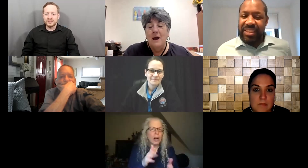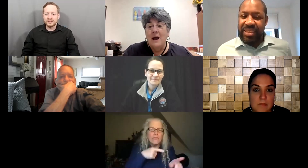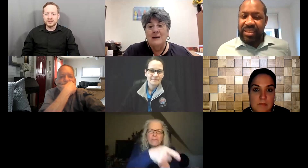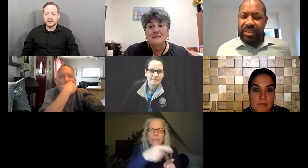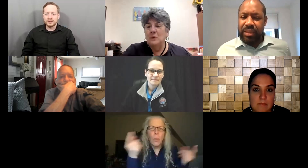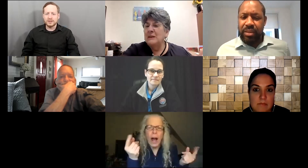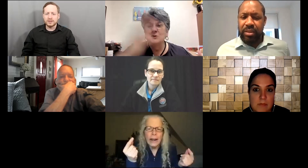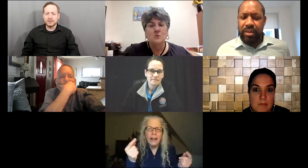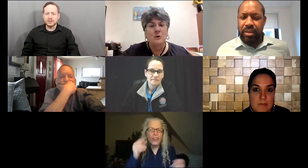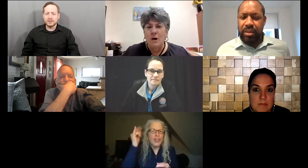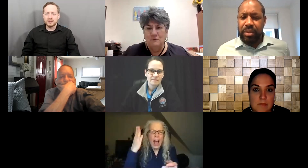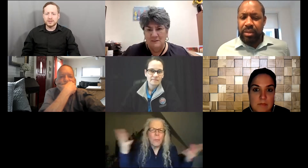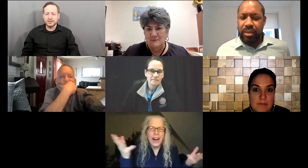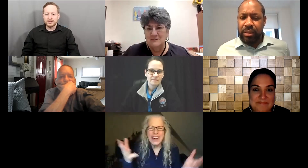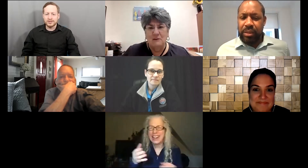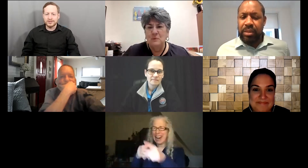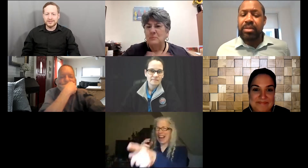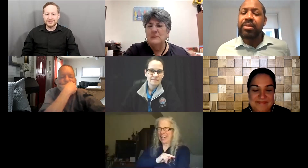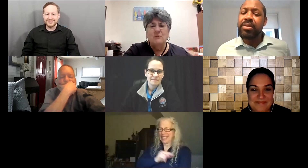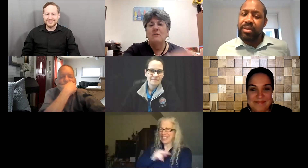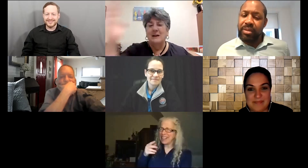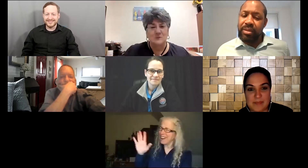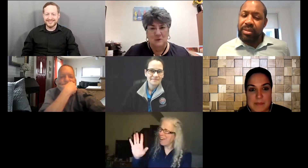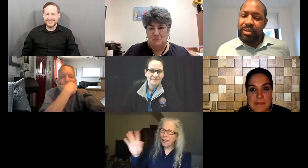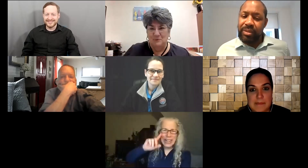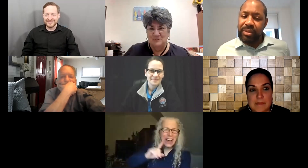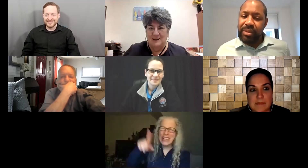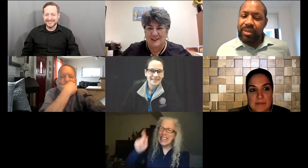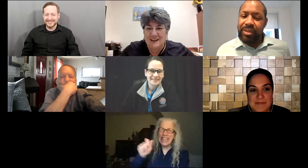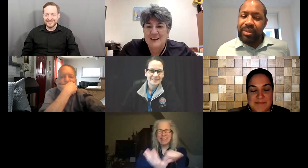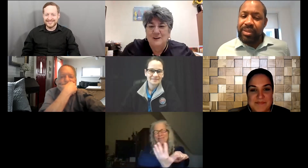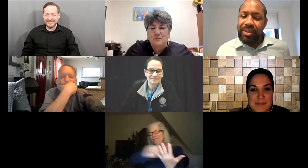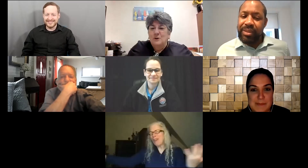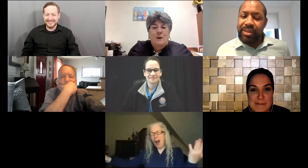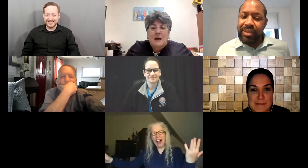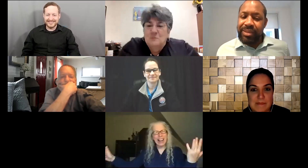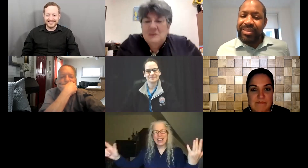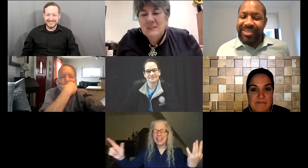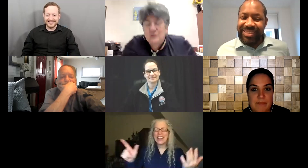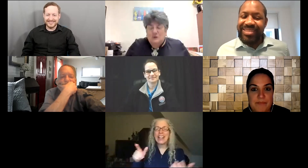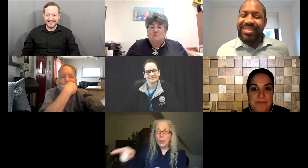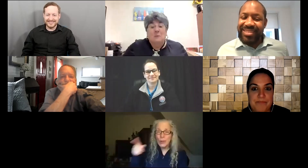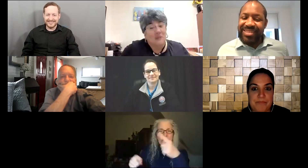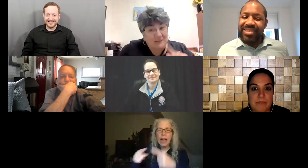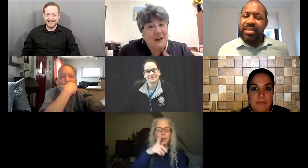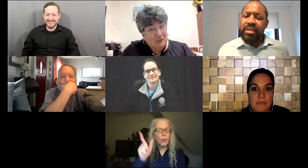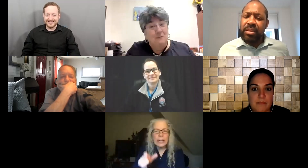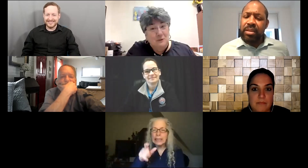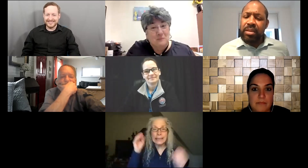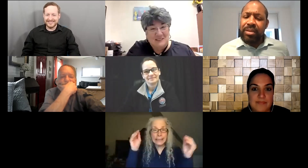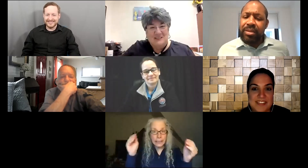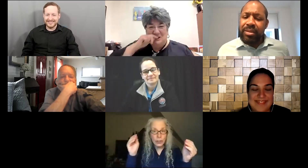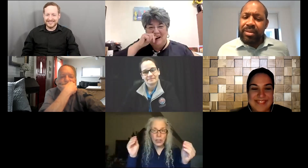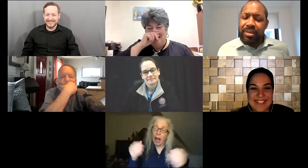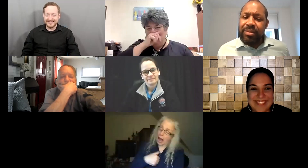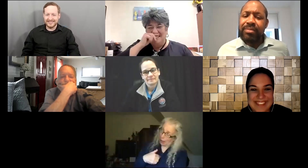And I said, we need you in all fields. Deaf people need all kinds of people who sign. You don't have to be a teacher, but I would love you to